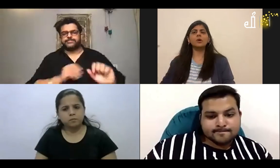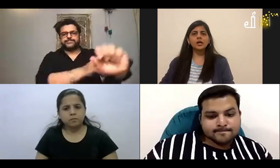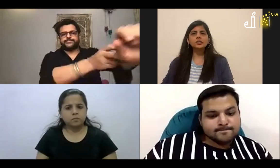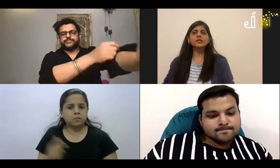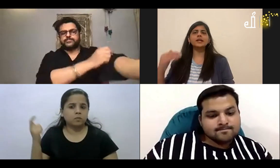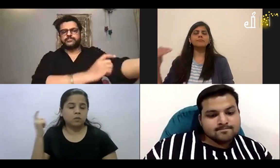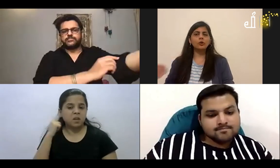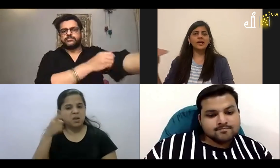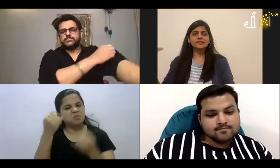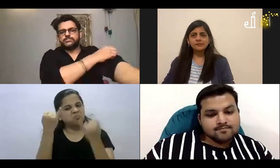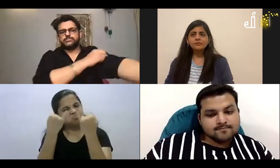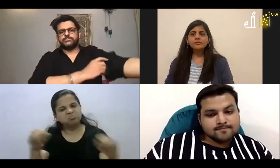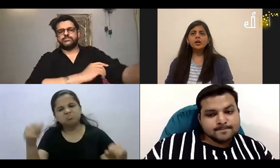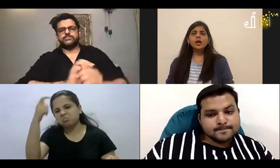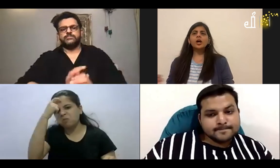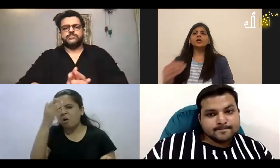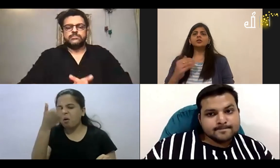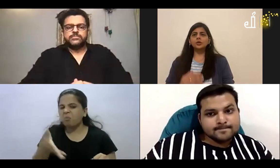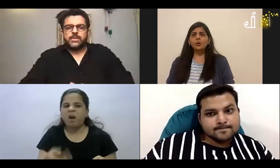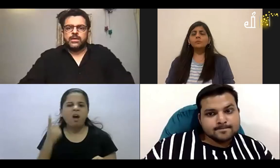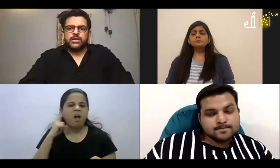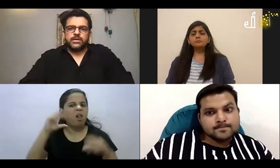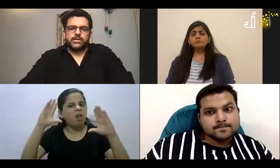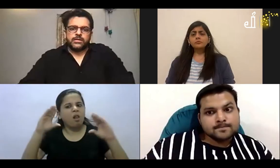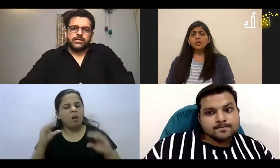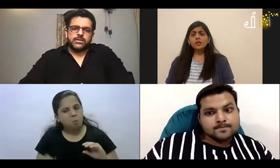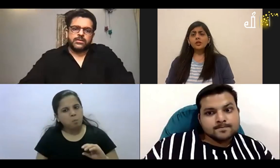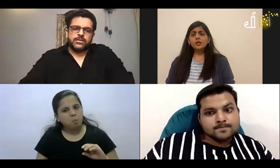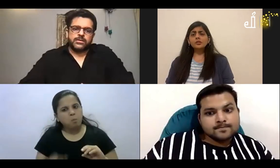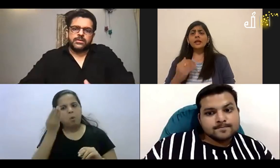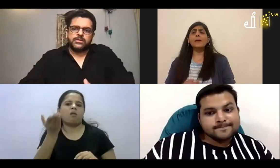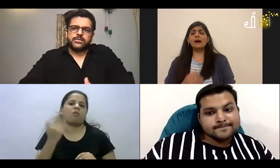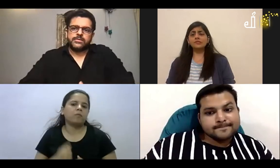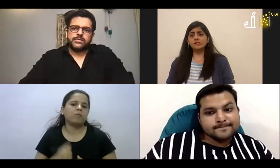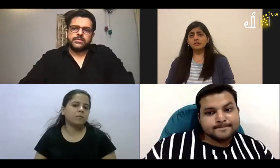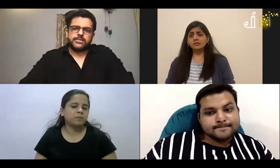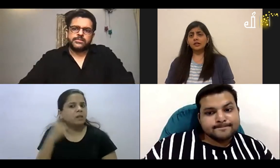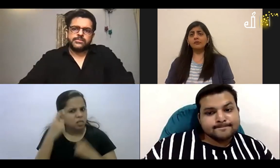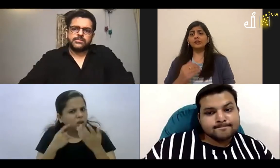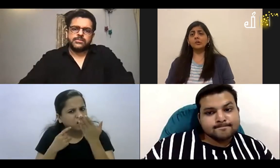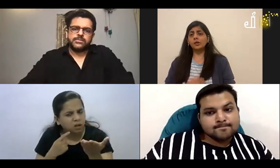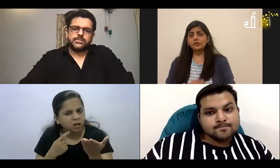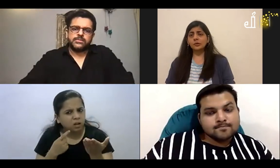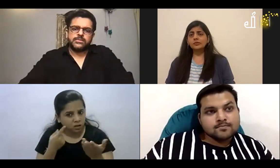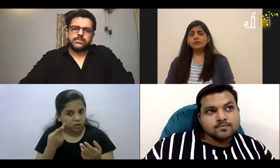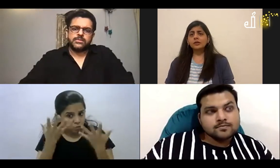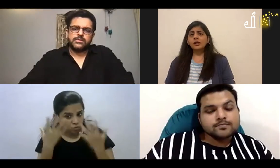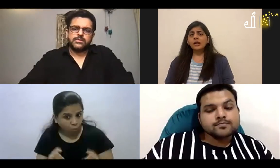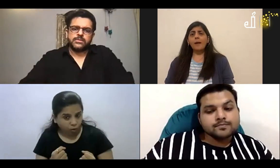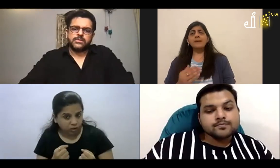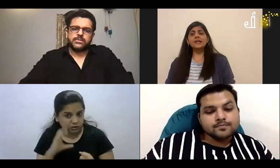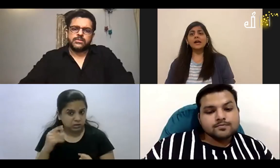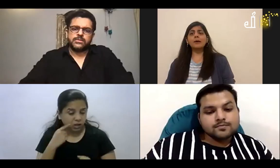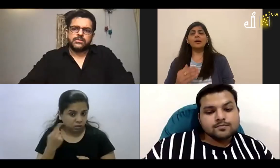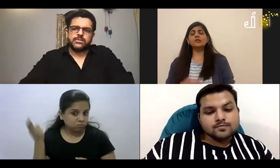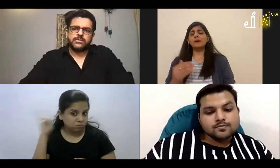getting worse, getting progressive. So think about it if you really want to do it. And